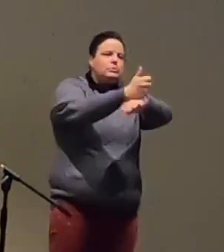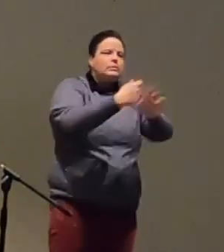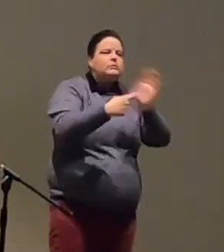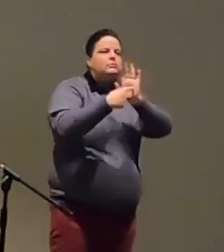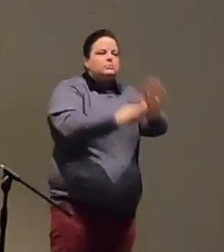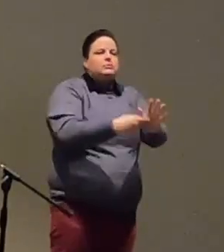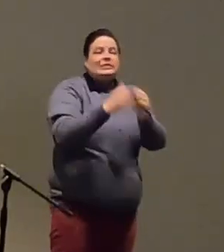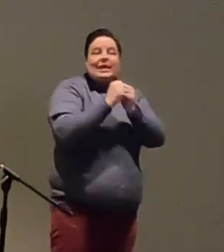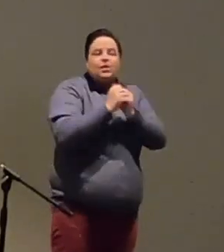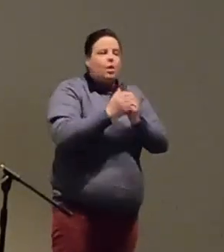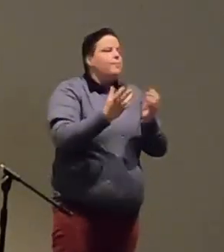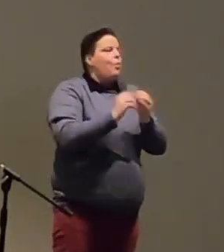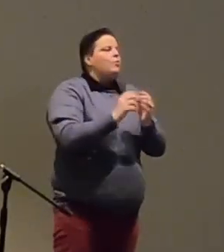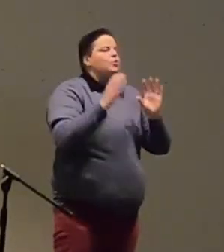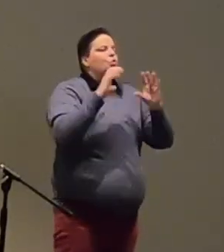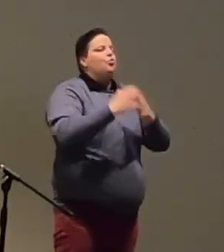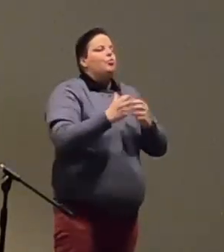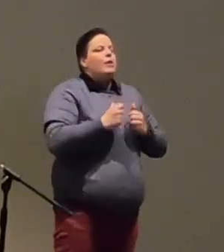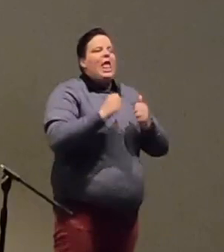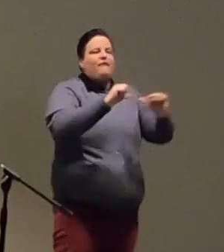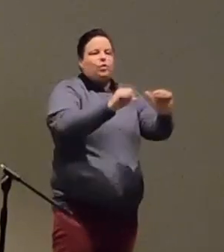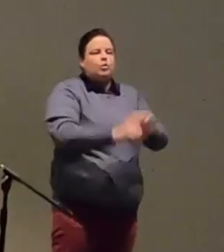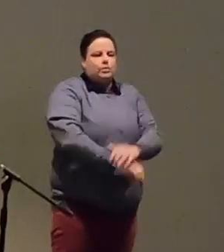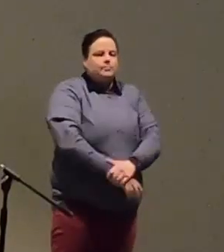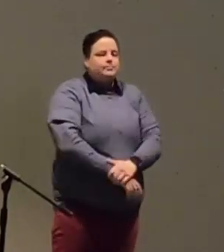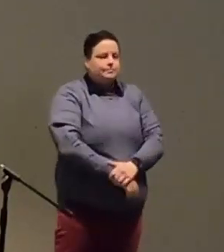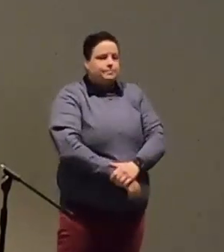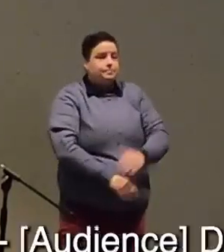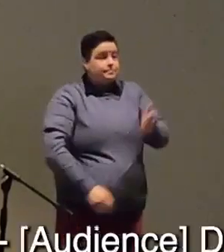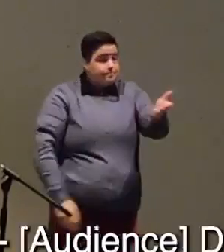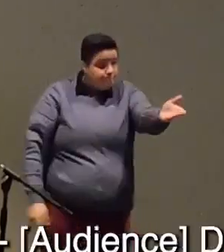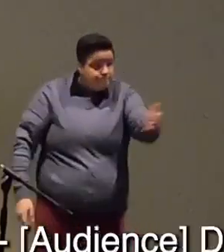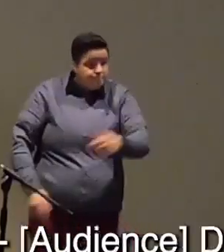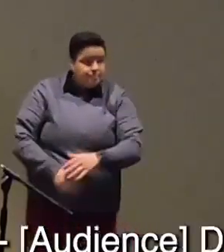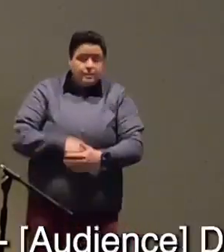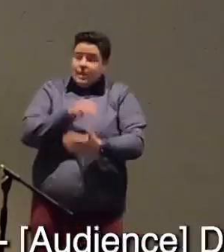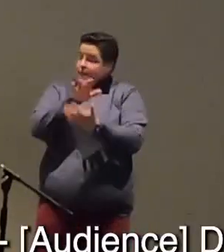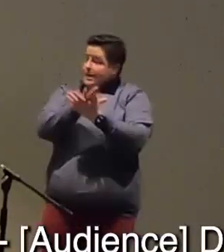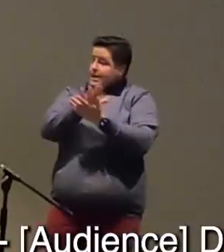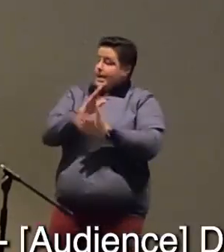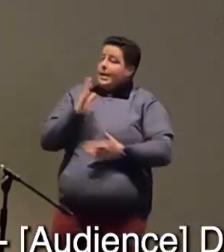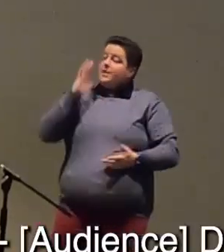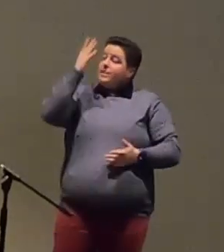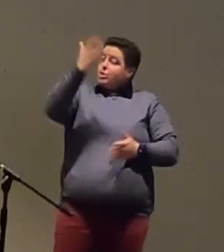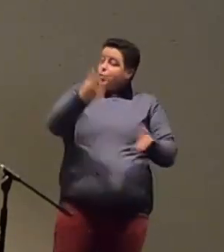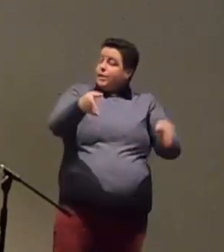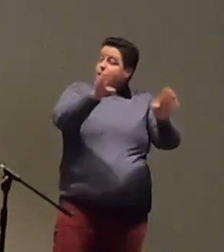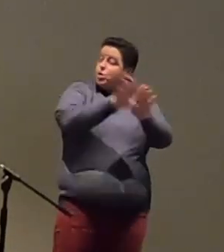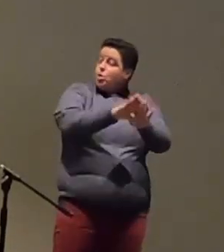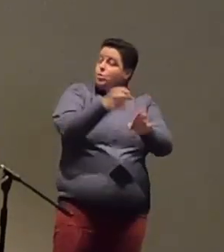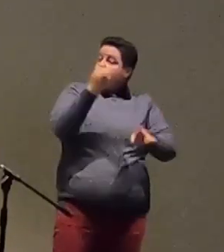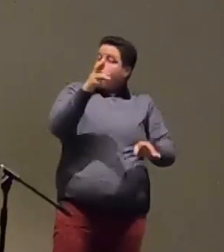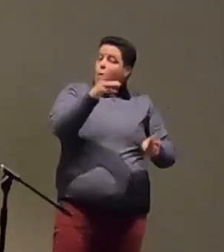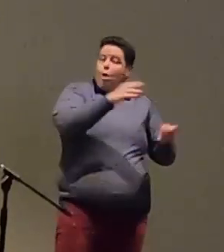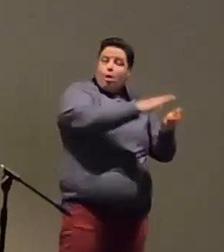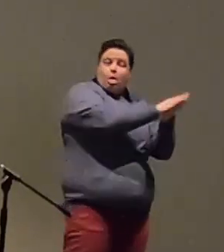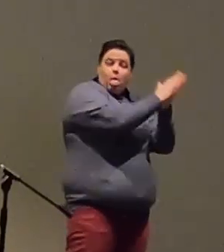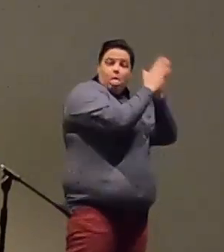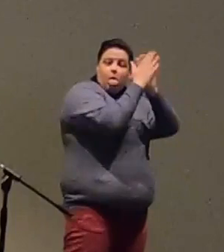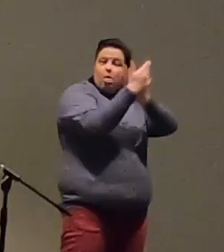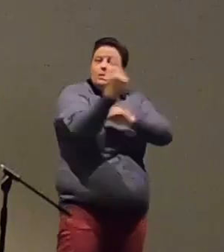So it really was more of a group effort. Yes? Did the Academy eventually close or morph into something